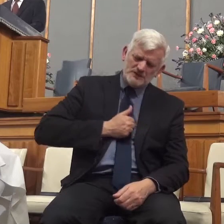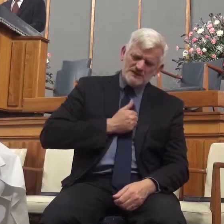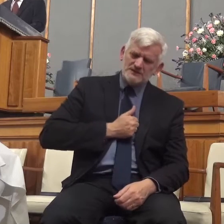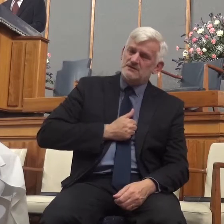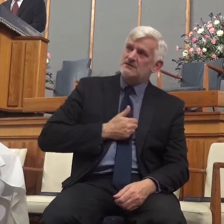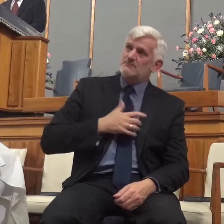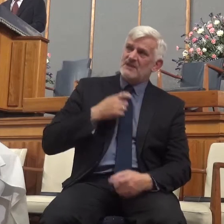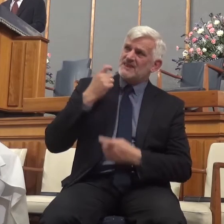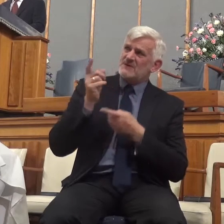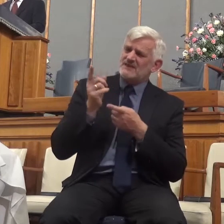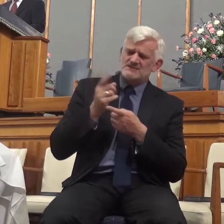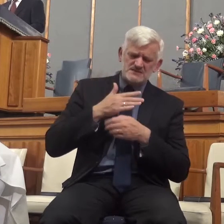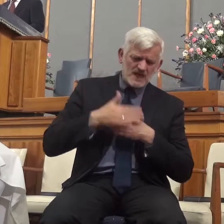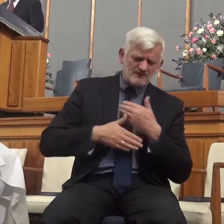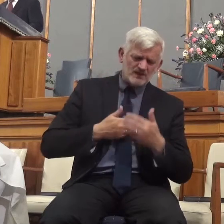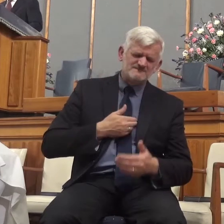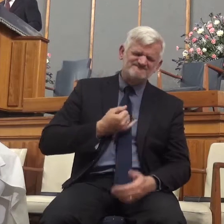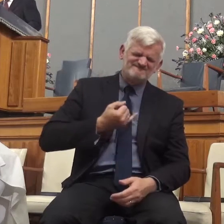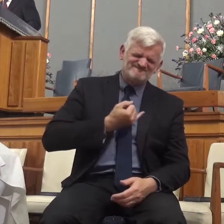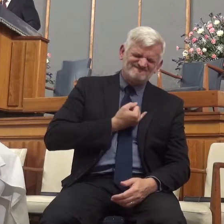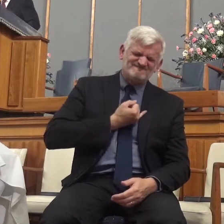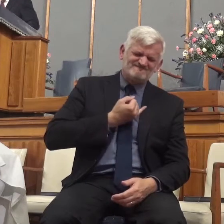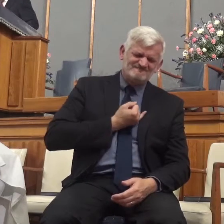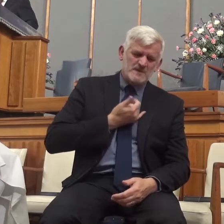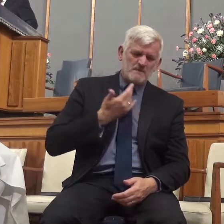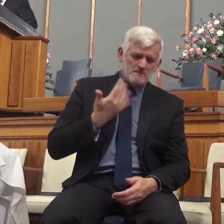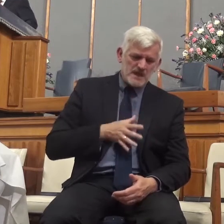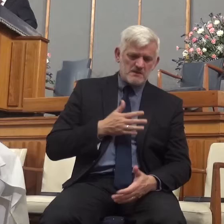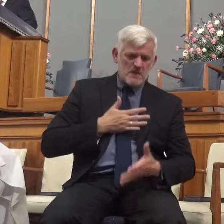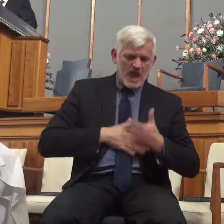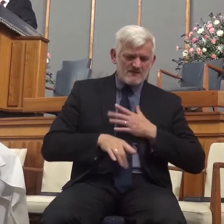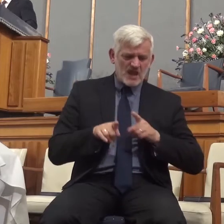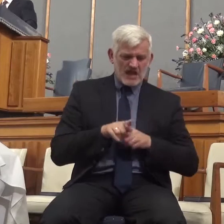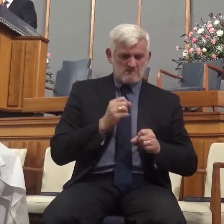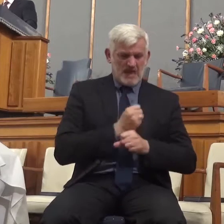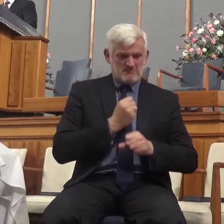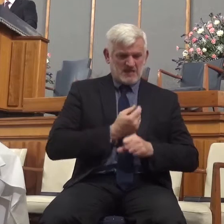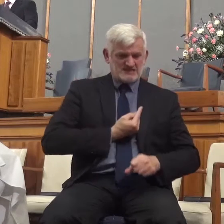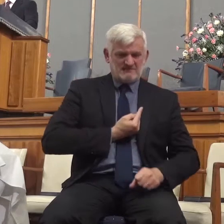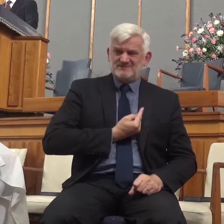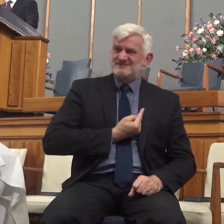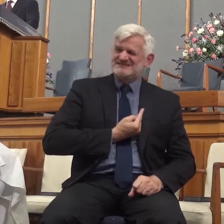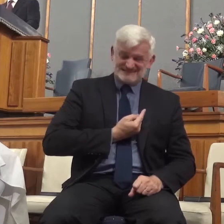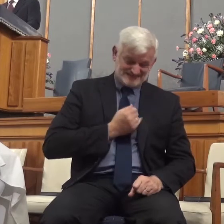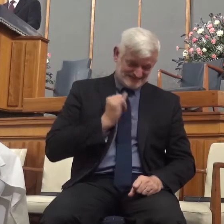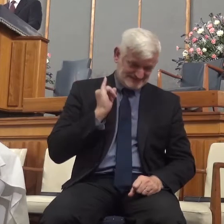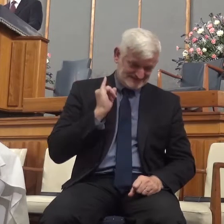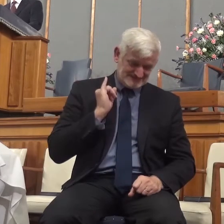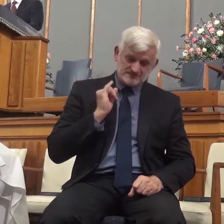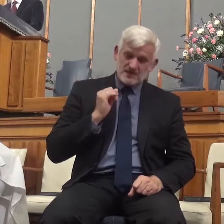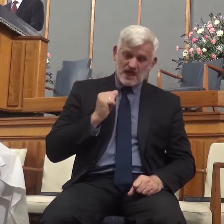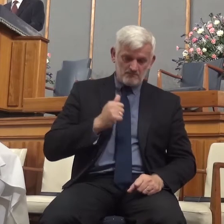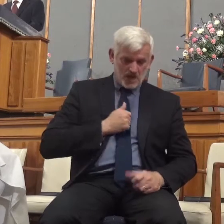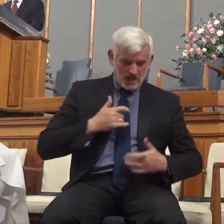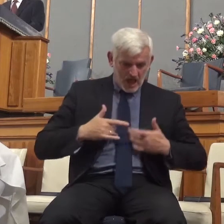of these things. I've behaved as if I've made them for myself. And I have these powers and capacities of